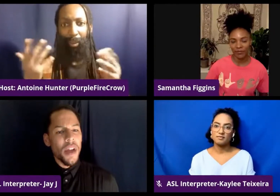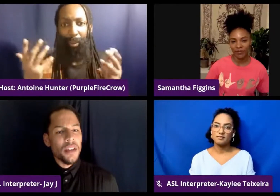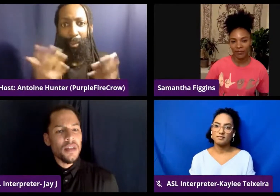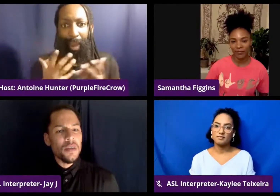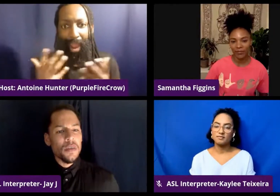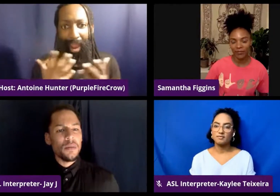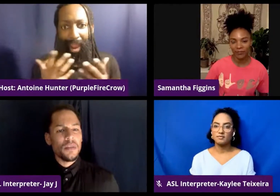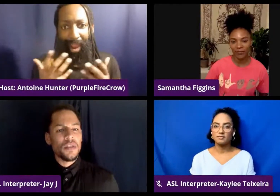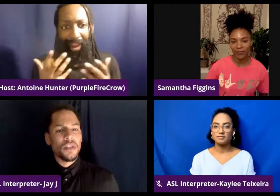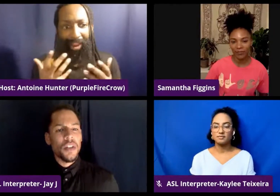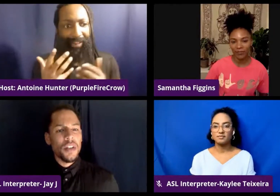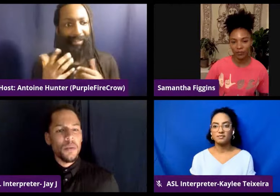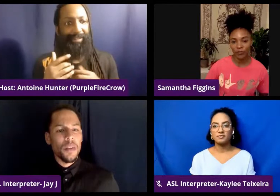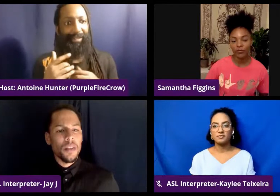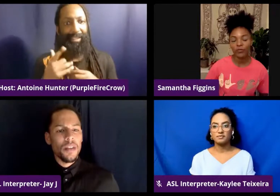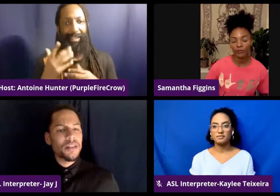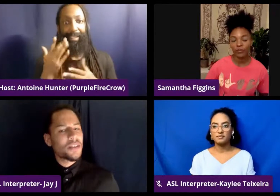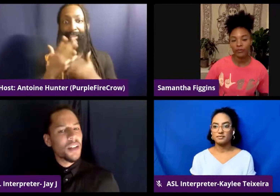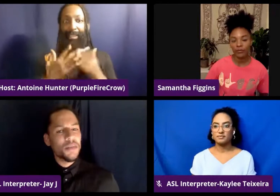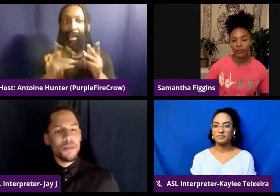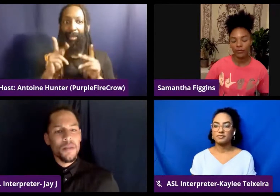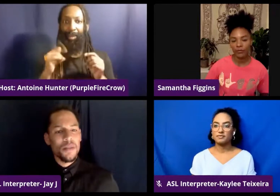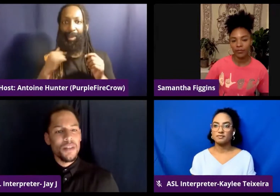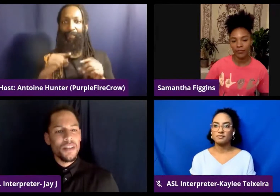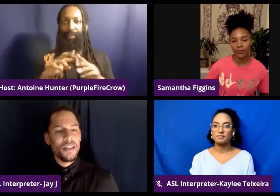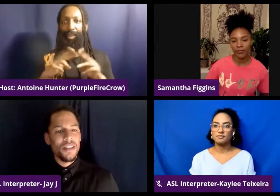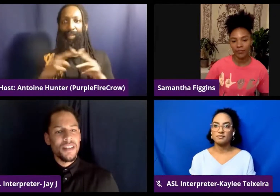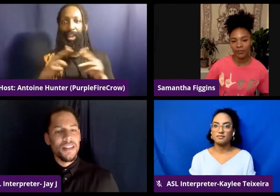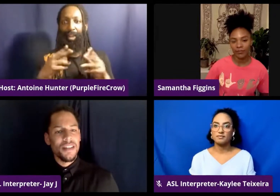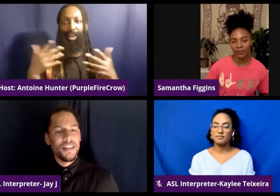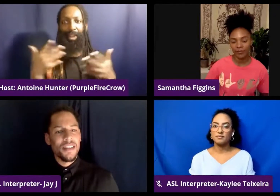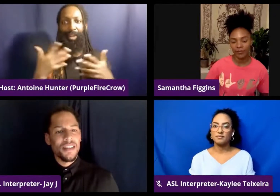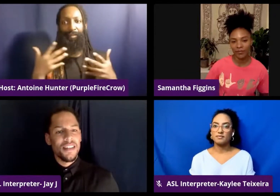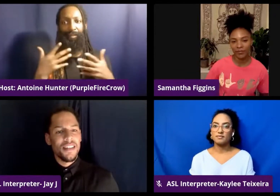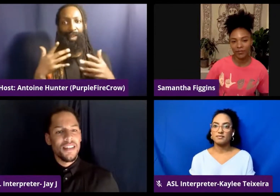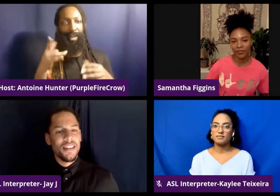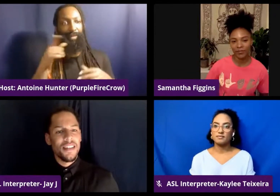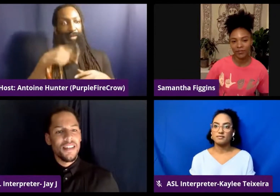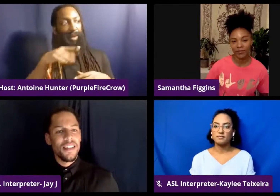and the fact that you were able to share that with us, the deaf community.